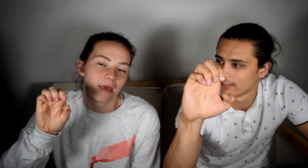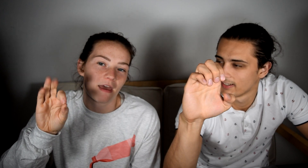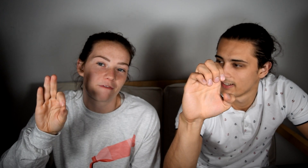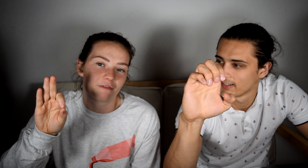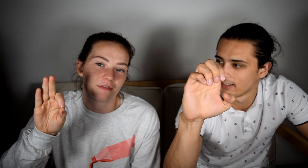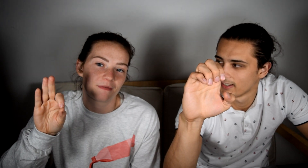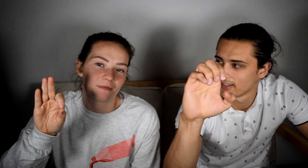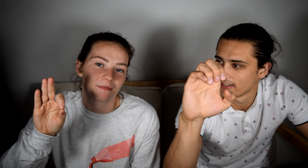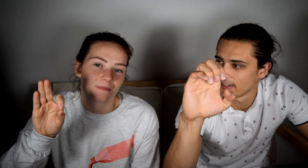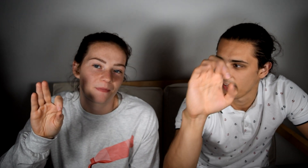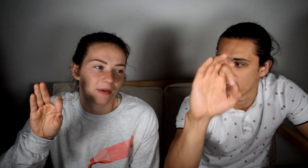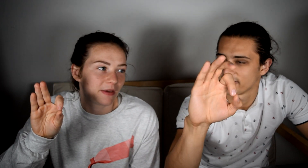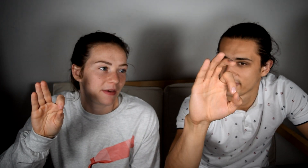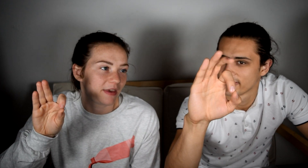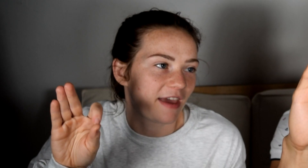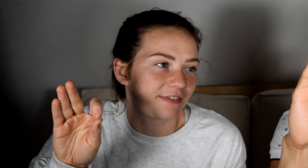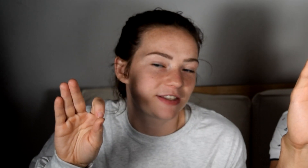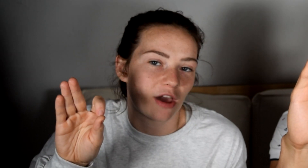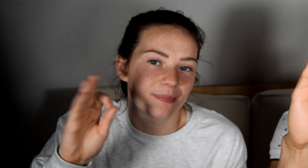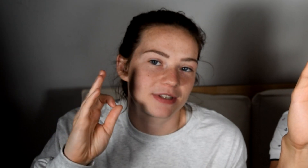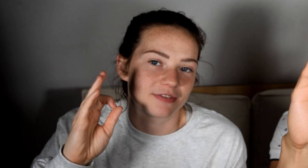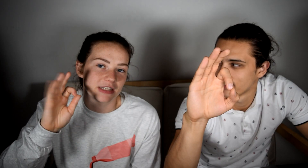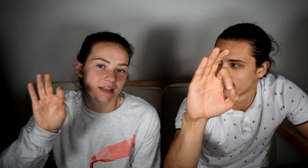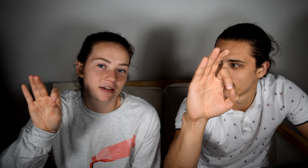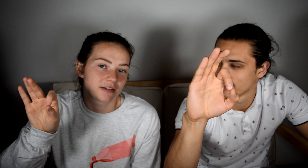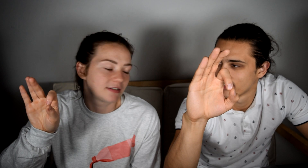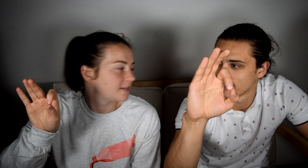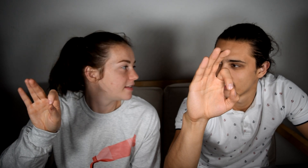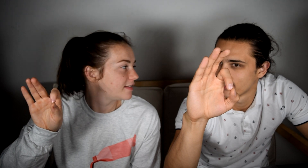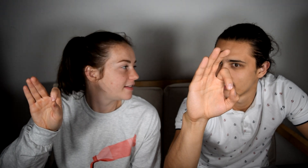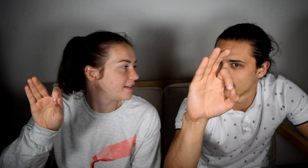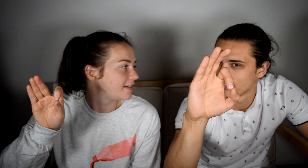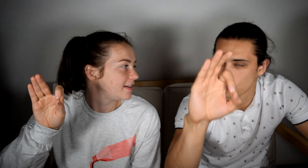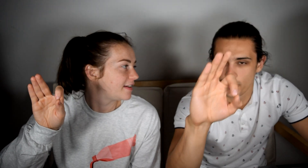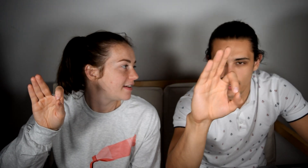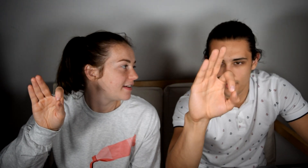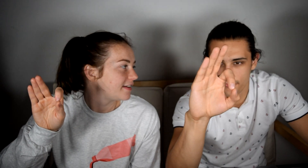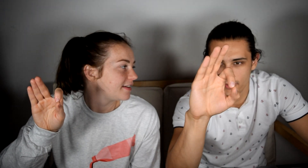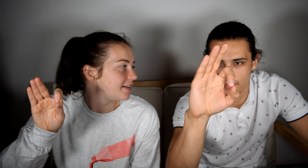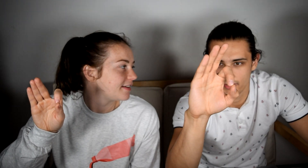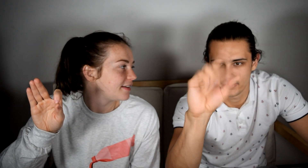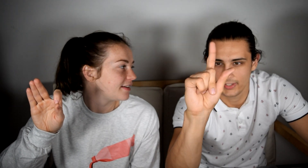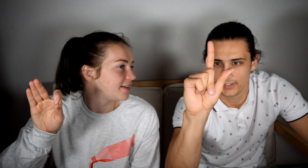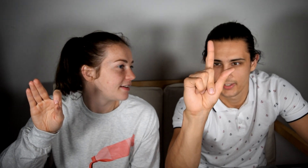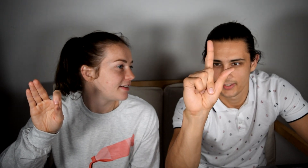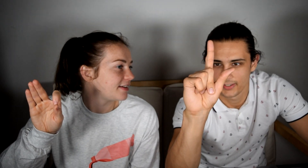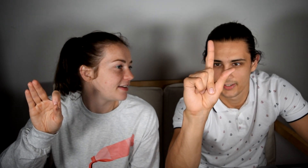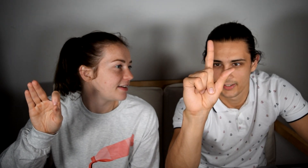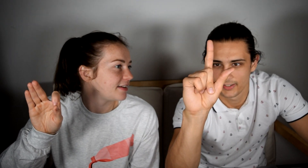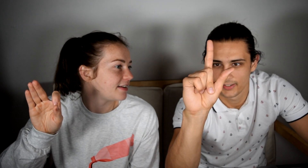F. F. F is the opposite of D. So F and D. Other